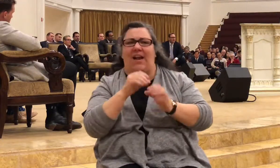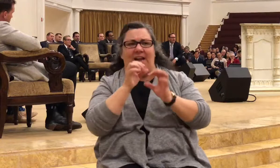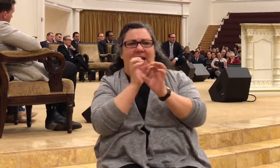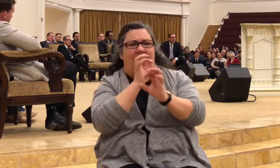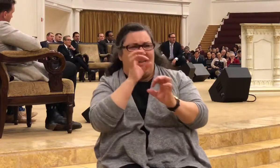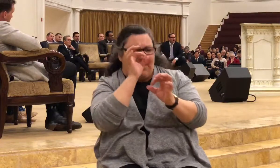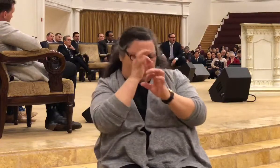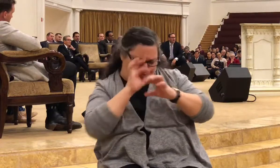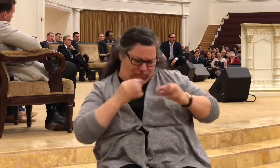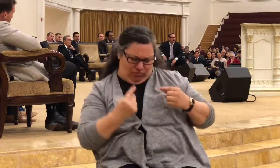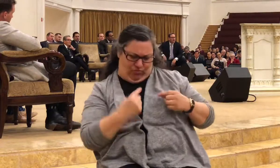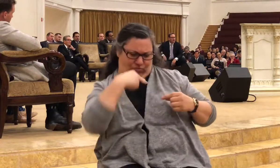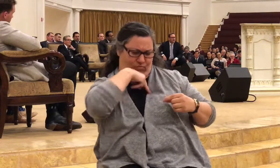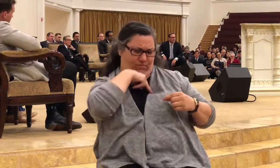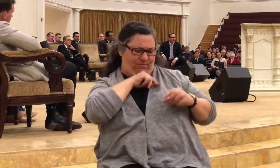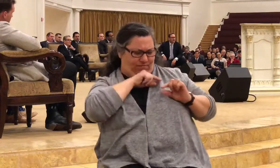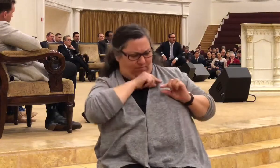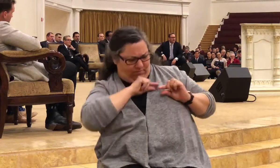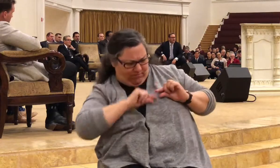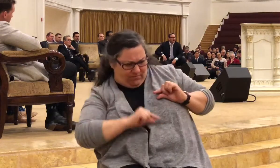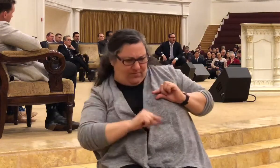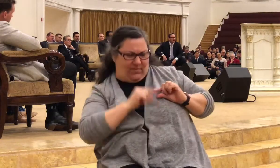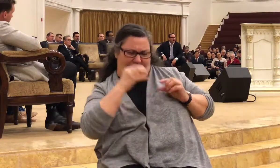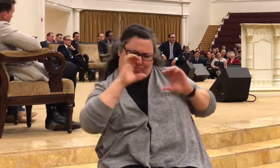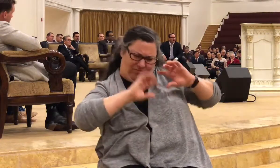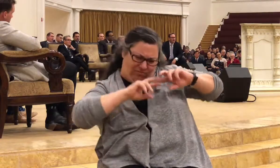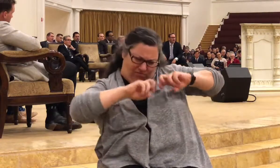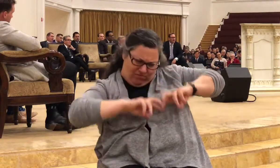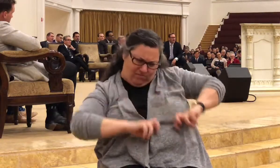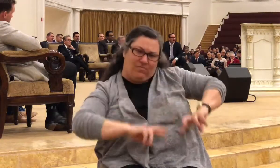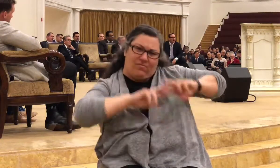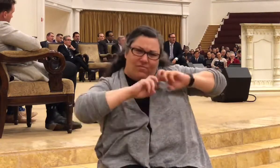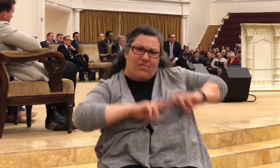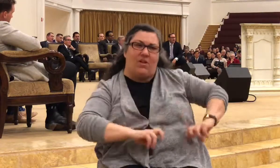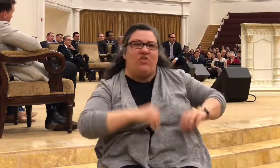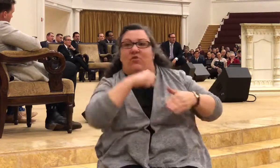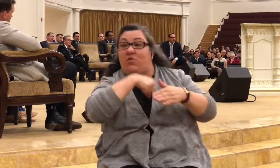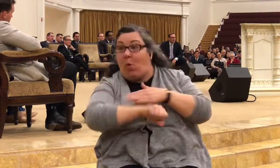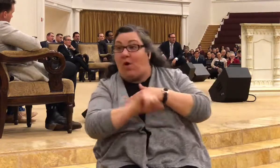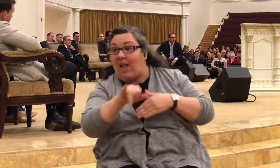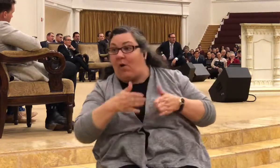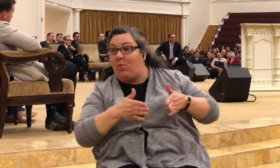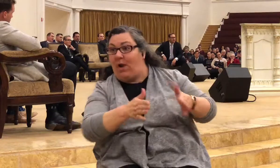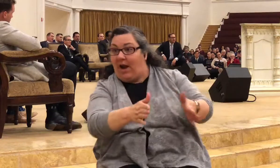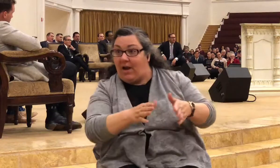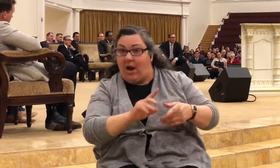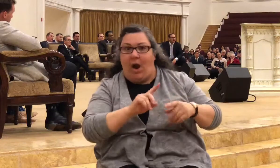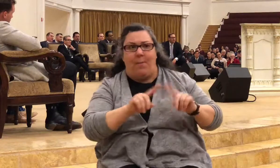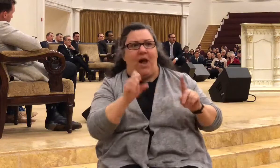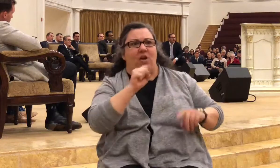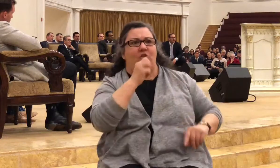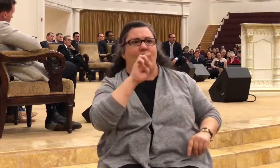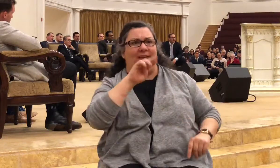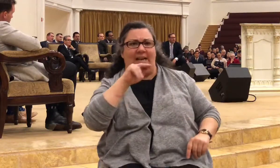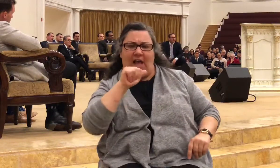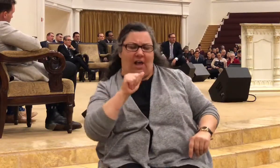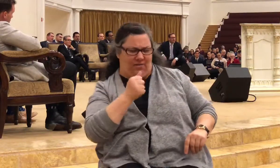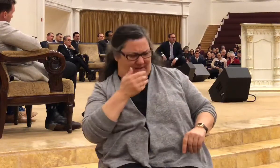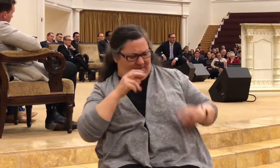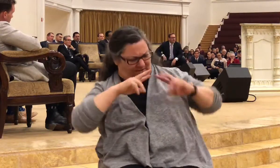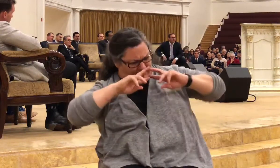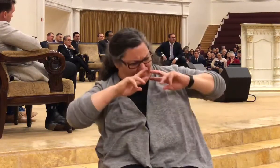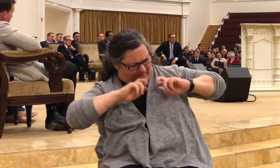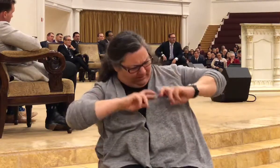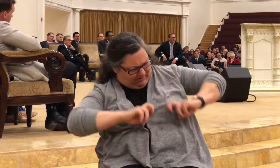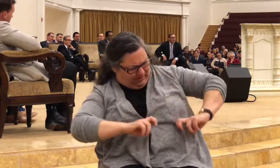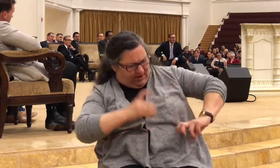there puzzled, scratching his head with her mom who birthed her with this defect in her lungs and with Sharina who was there in the office and the